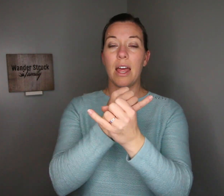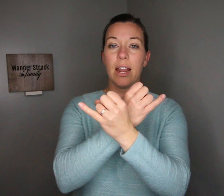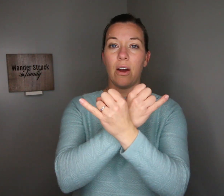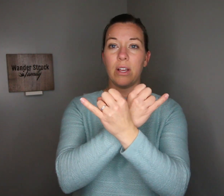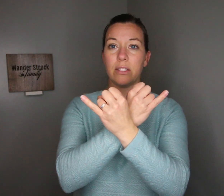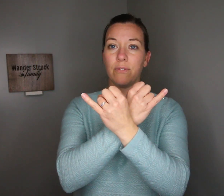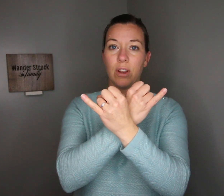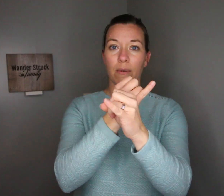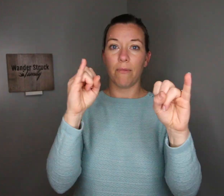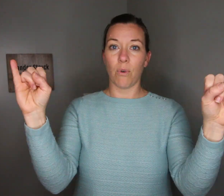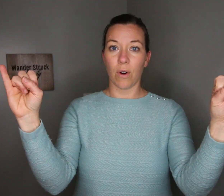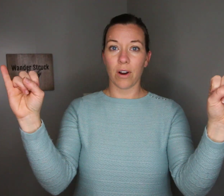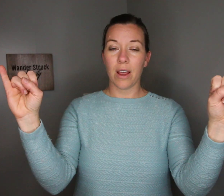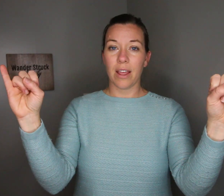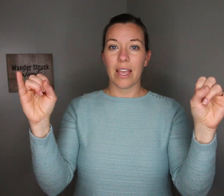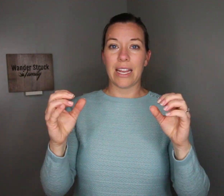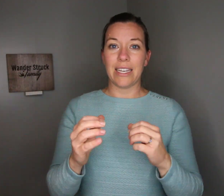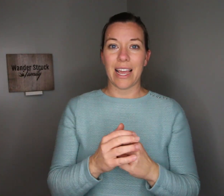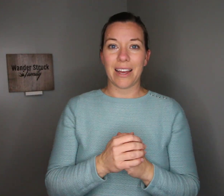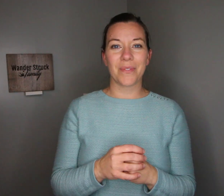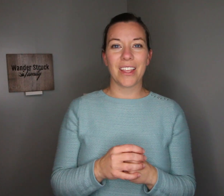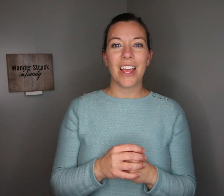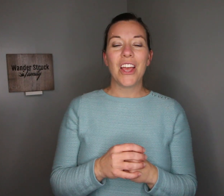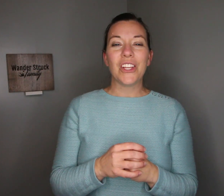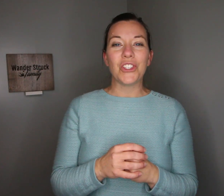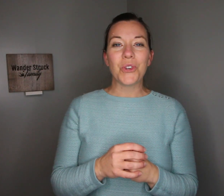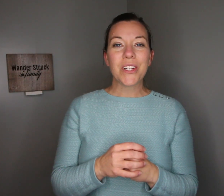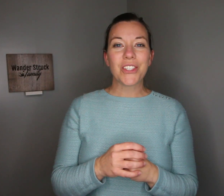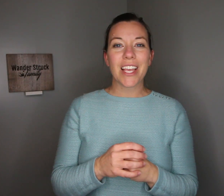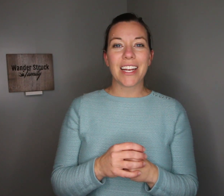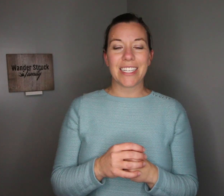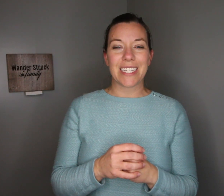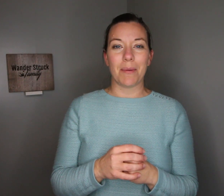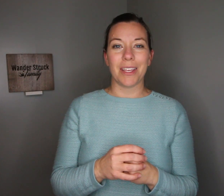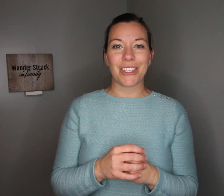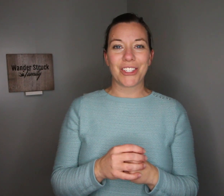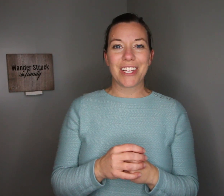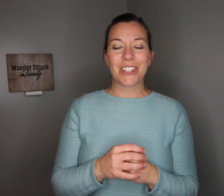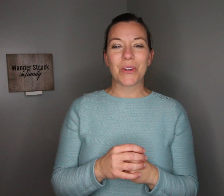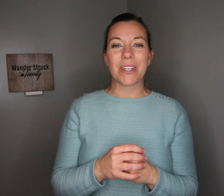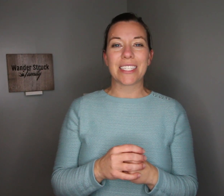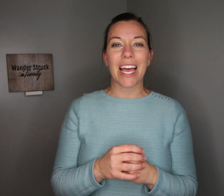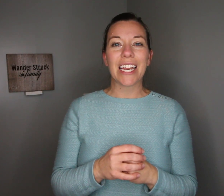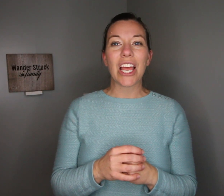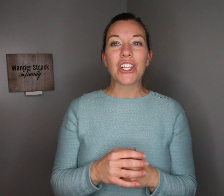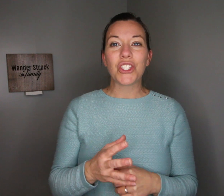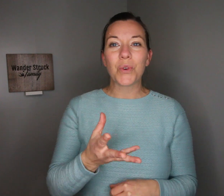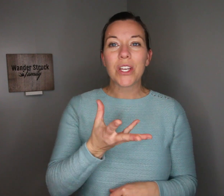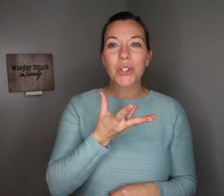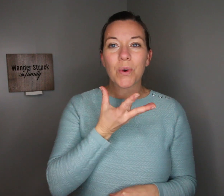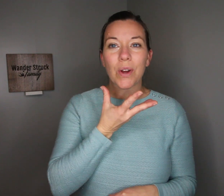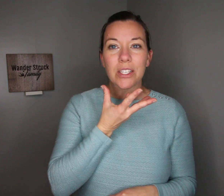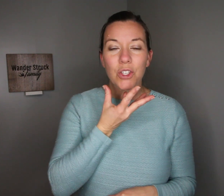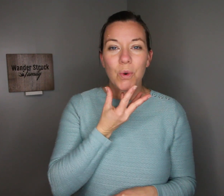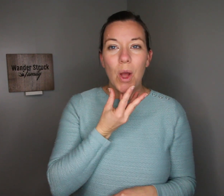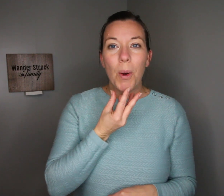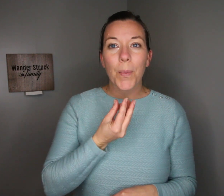now it's freedom for India. Jewish state established. So to sign Jewish, we're going to